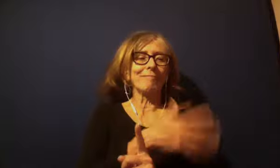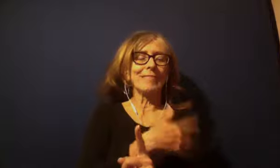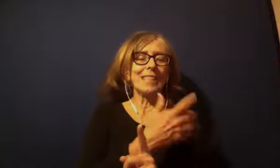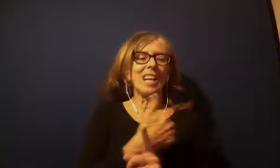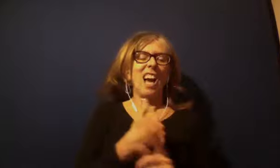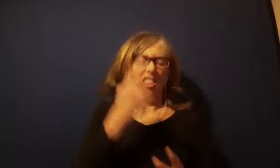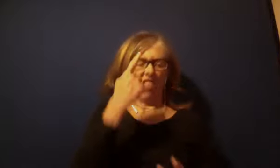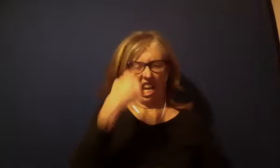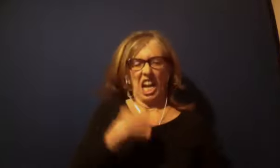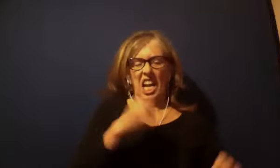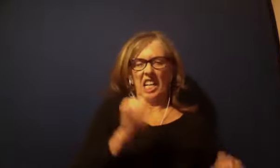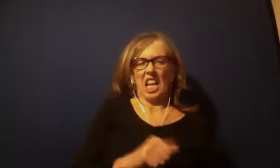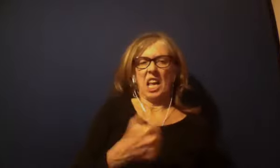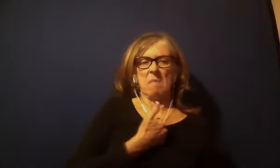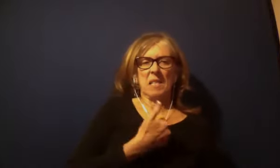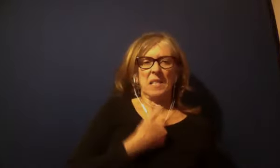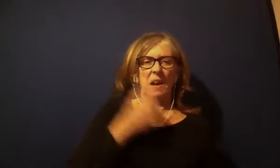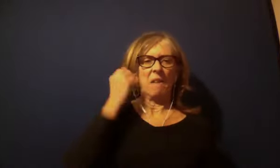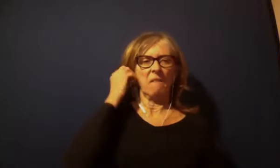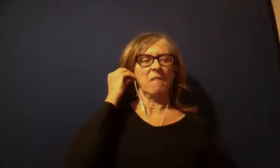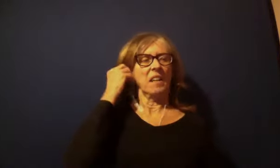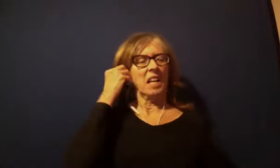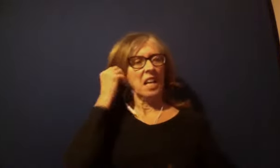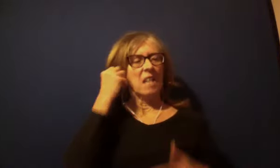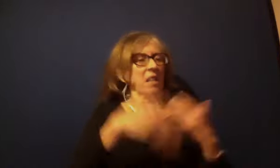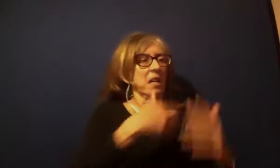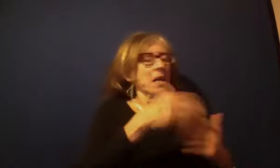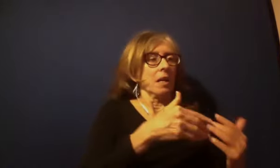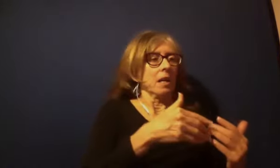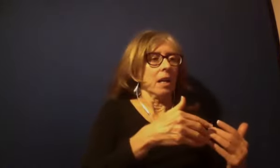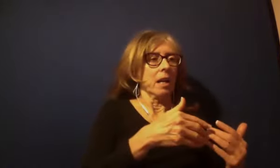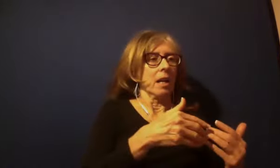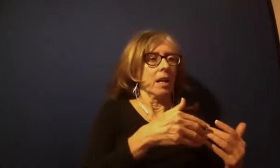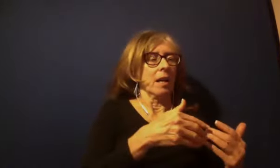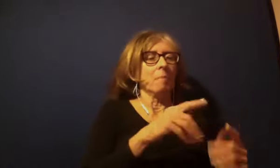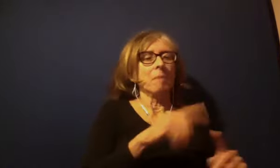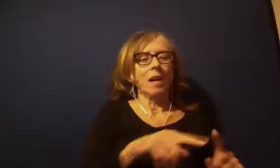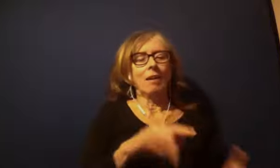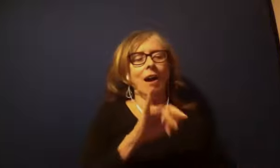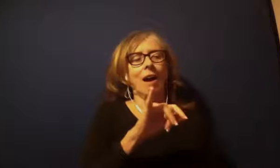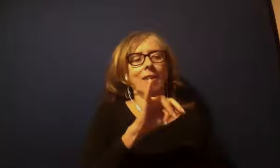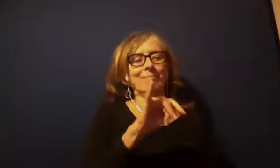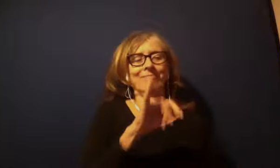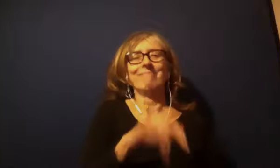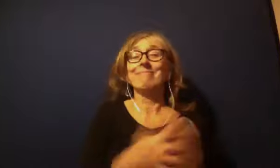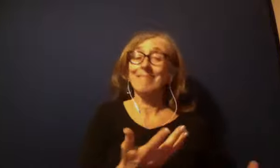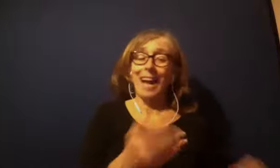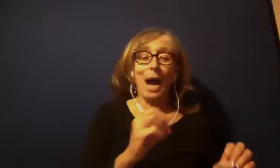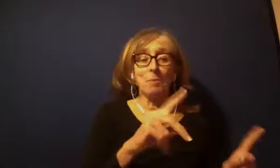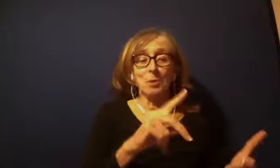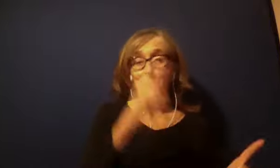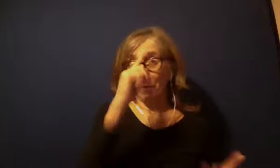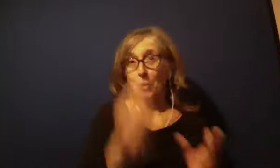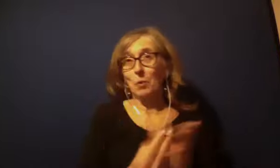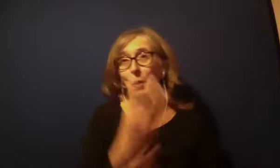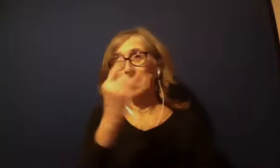back myself and get myself into a few spots of bother. And they're great opportunities for growth. Those areas with myself